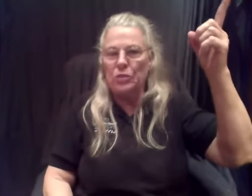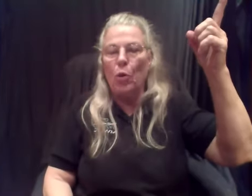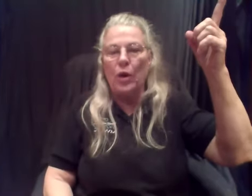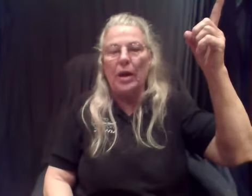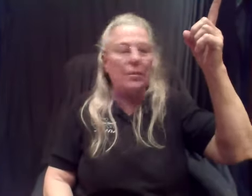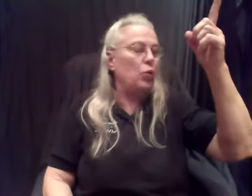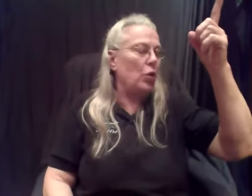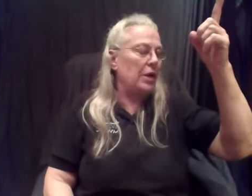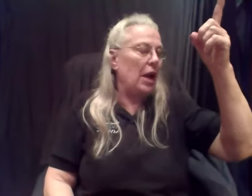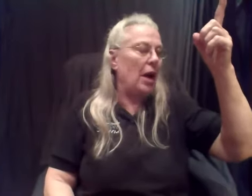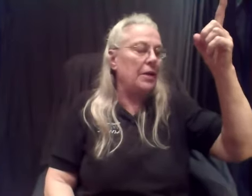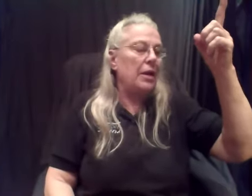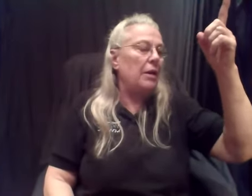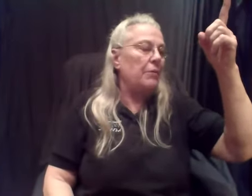point up toward God.